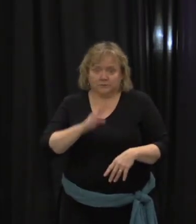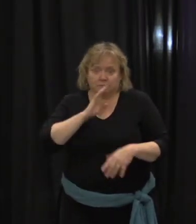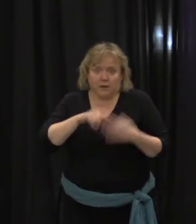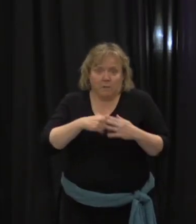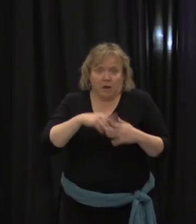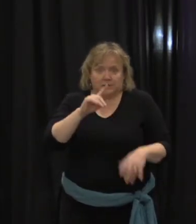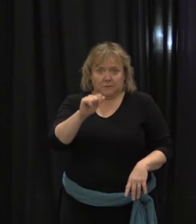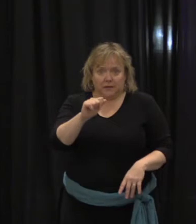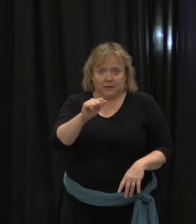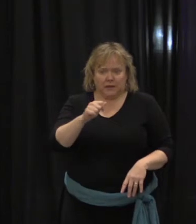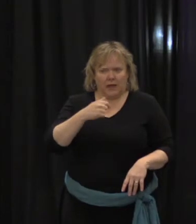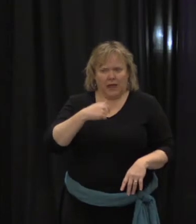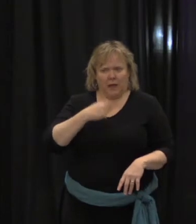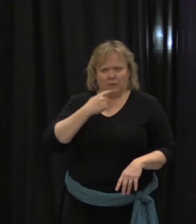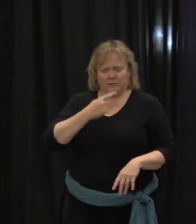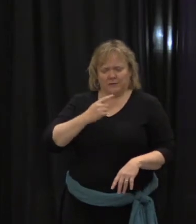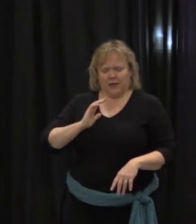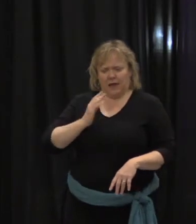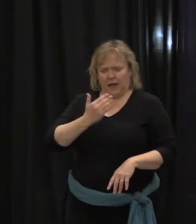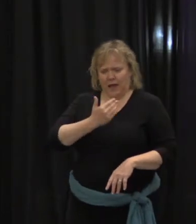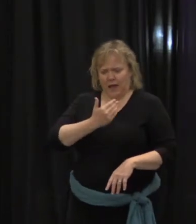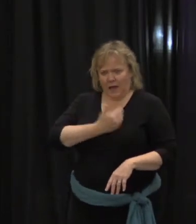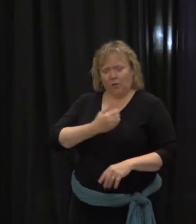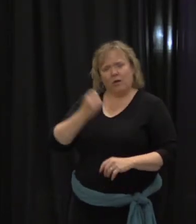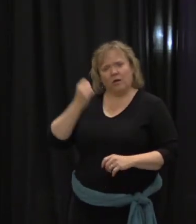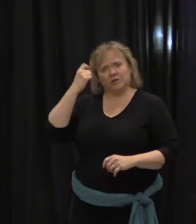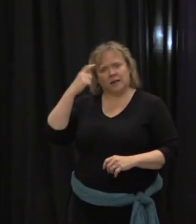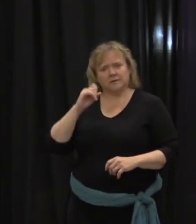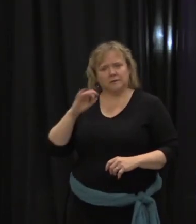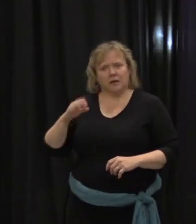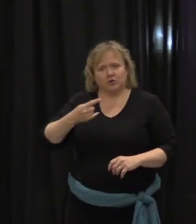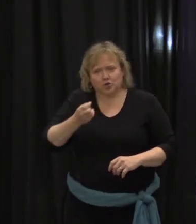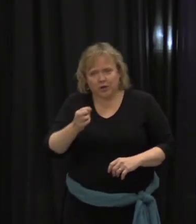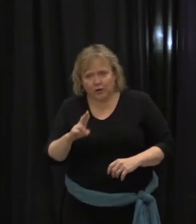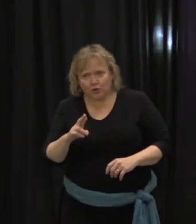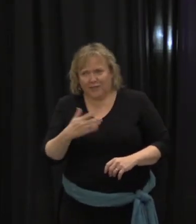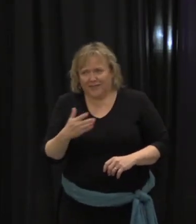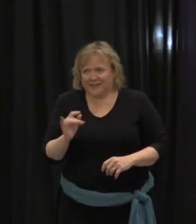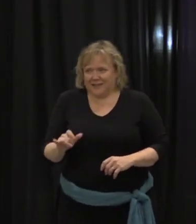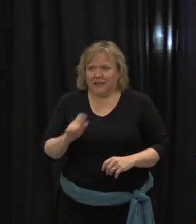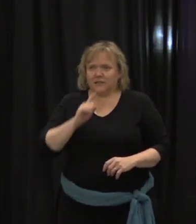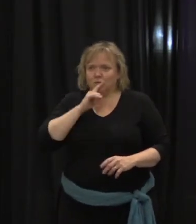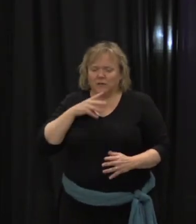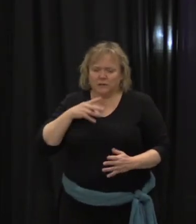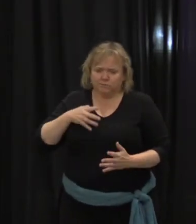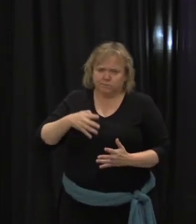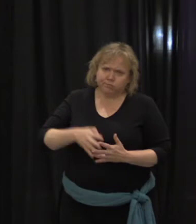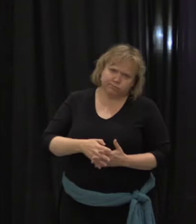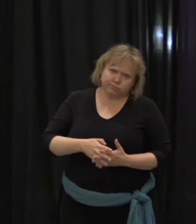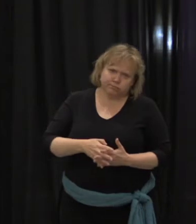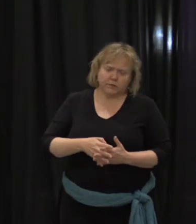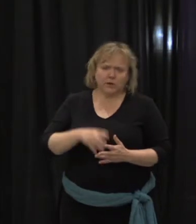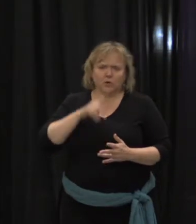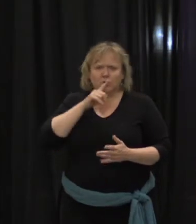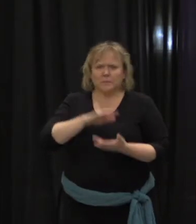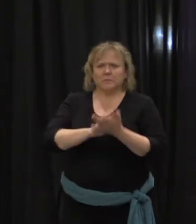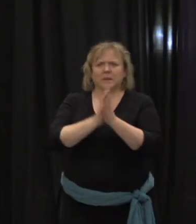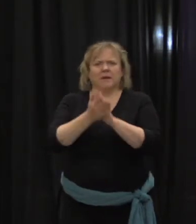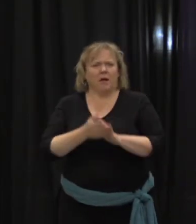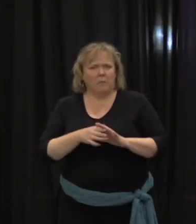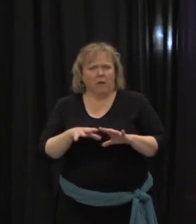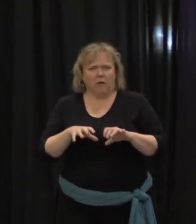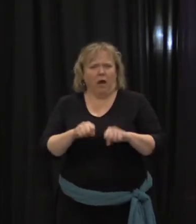our current understandings of gender are based so deeply in ableist and colonized notions of gender. Even in our most